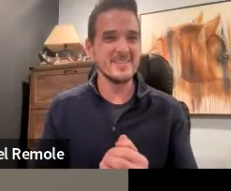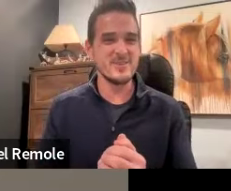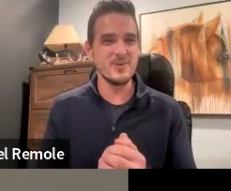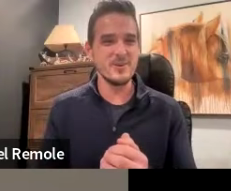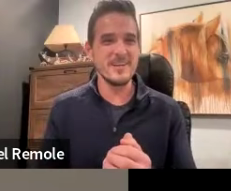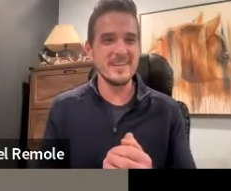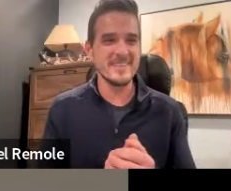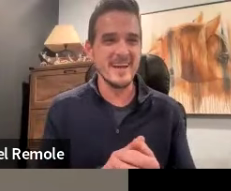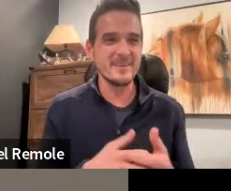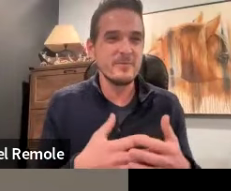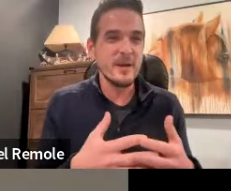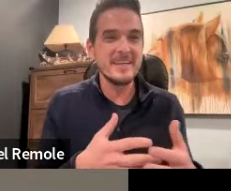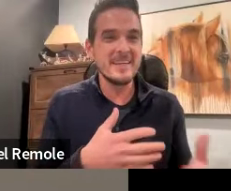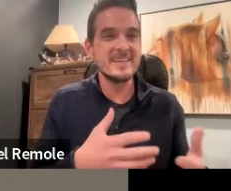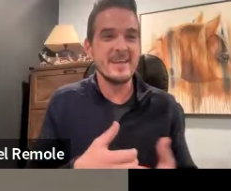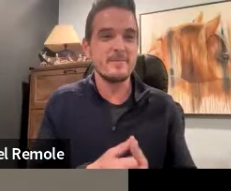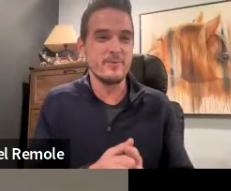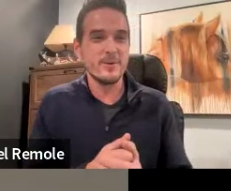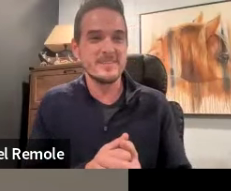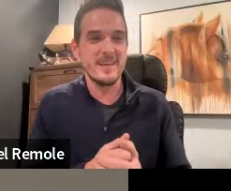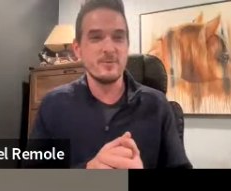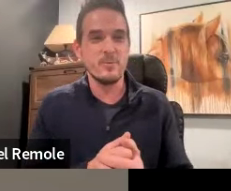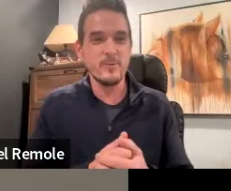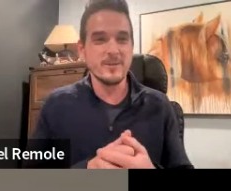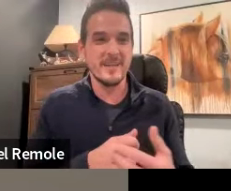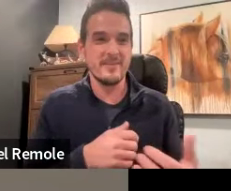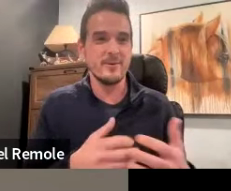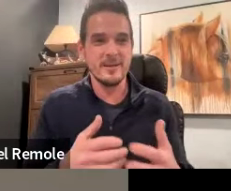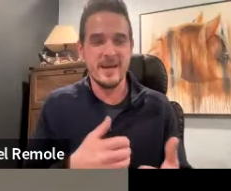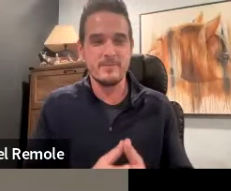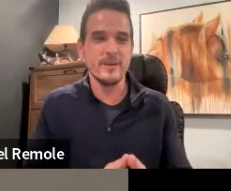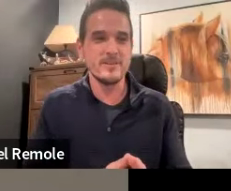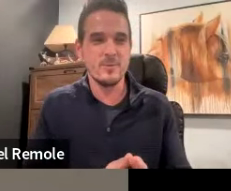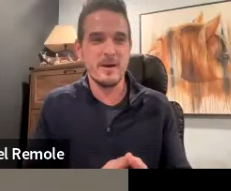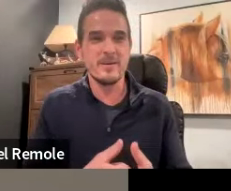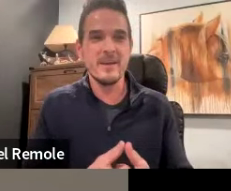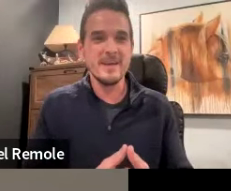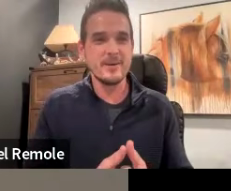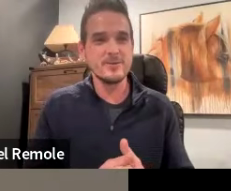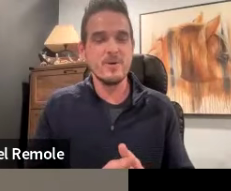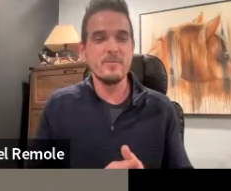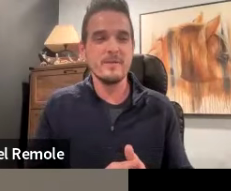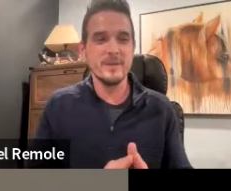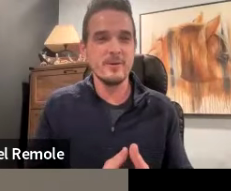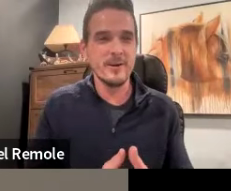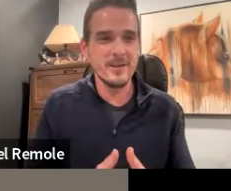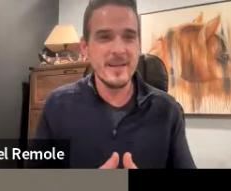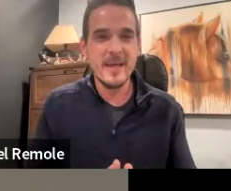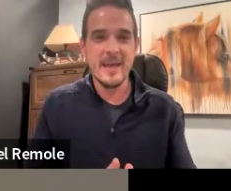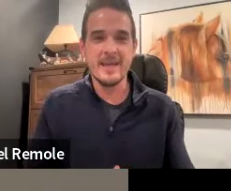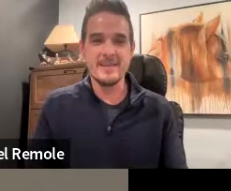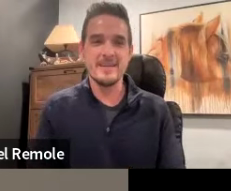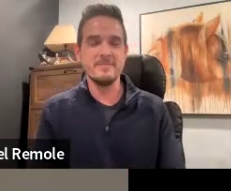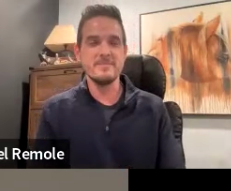Julia. And so you're going to get to kind of get an example of what it's like when we work together and kind of brainstorm about kiddos and what might be going